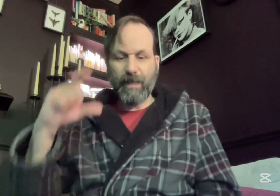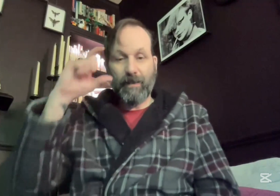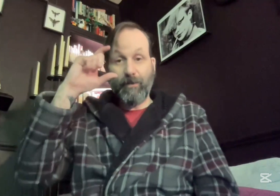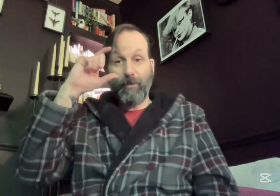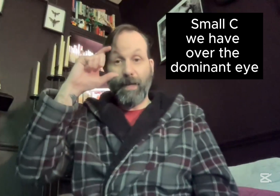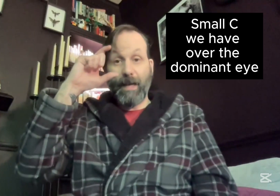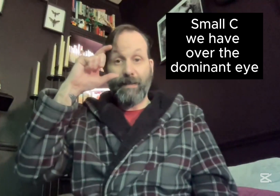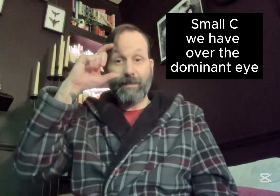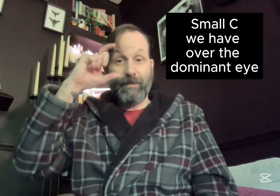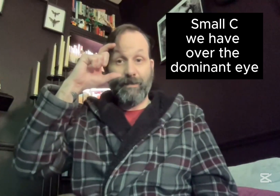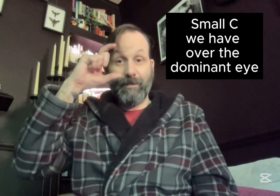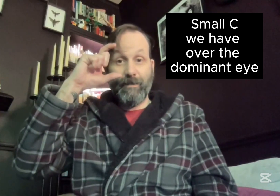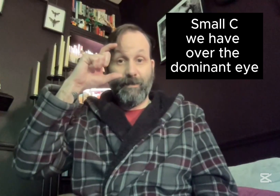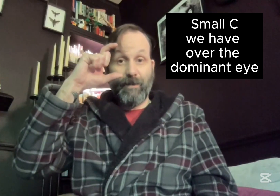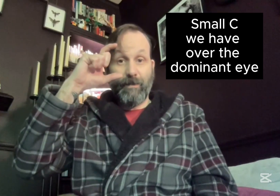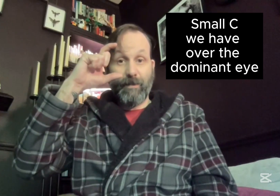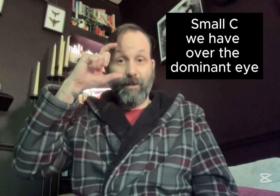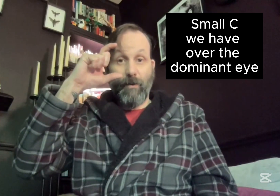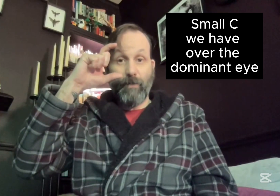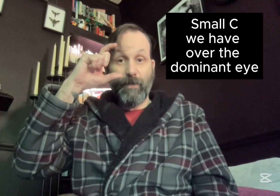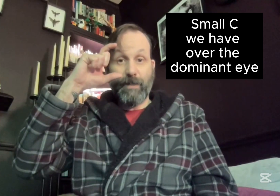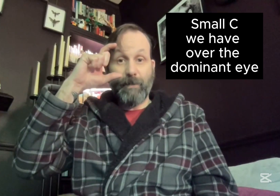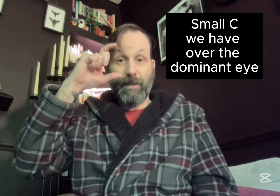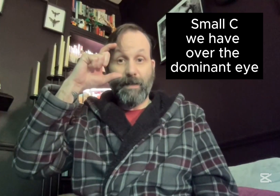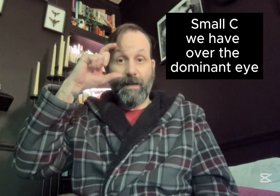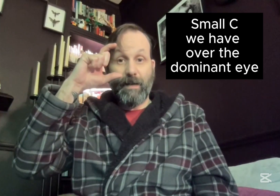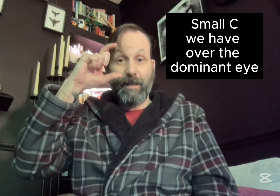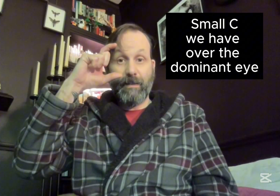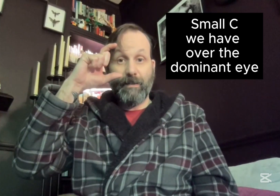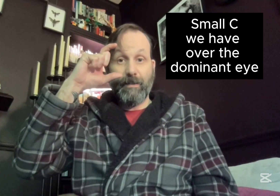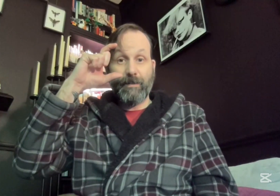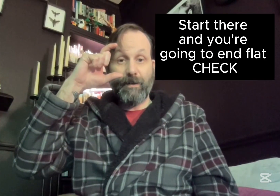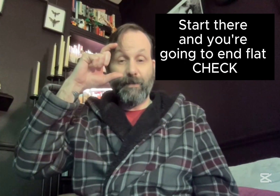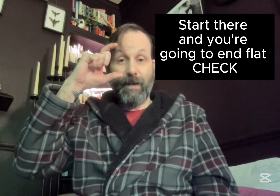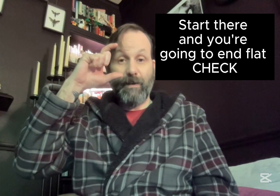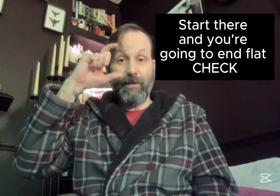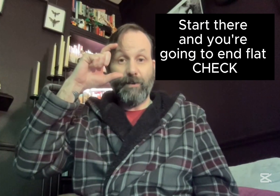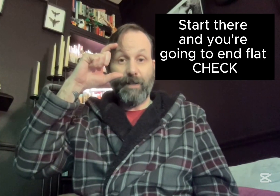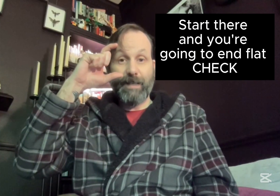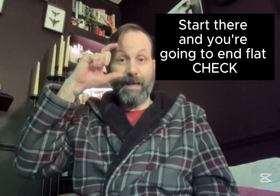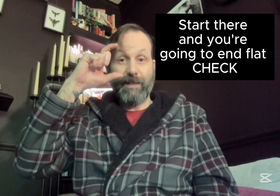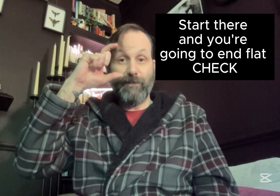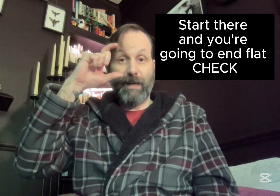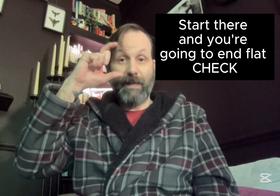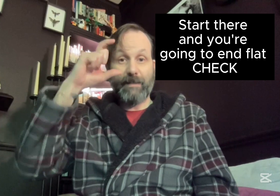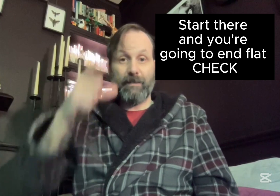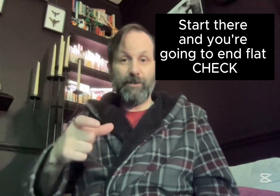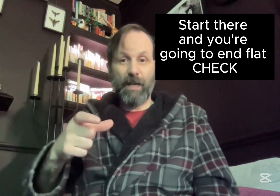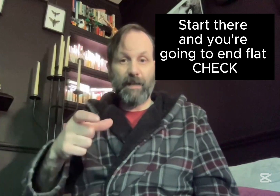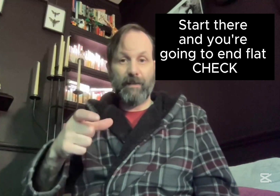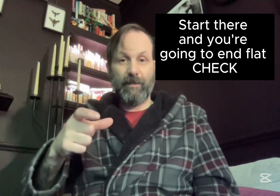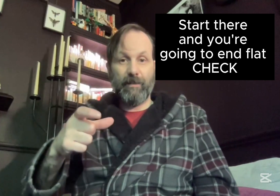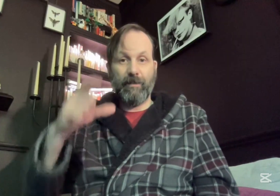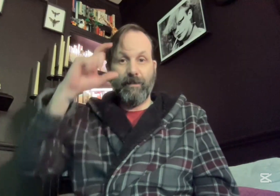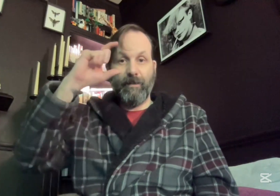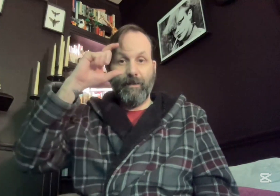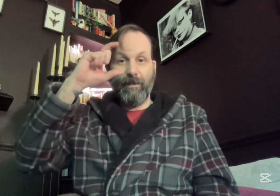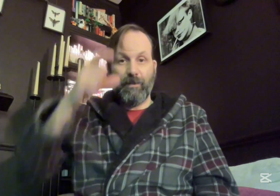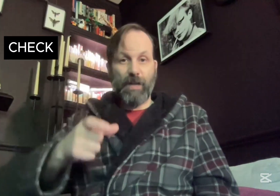c, we had over the dominant I, start there, and you're going to end flat, check,